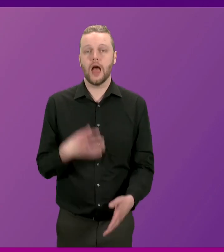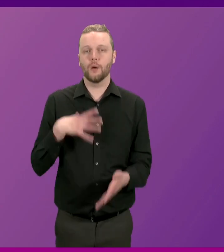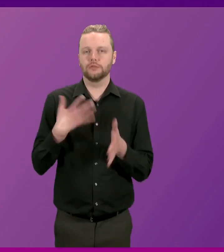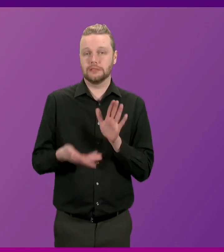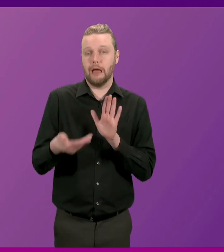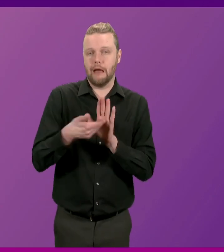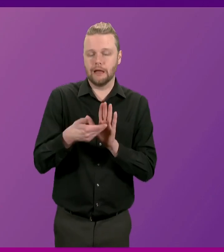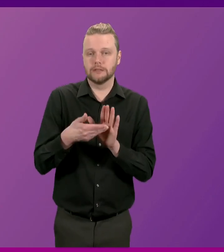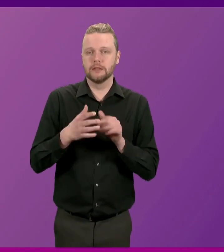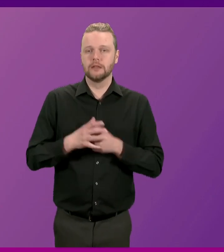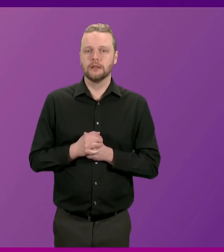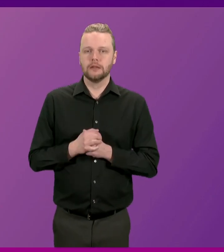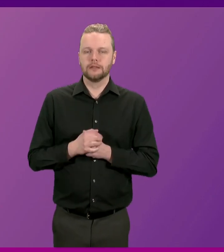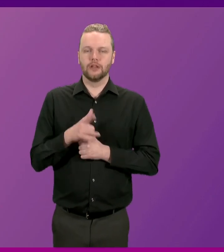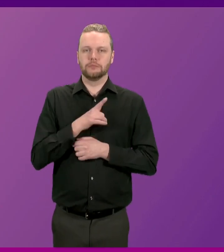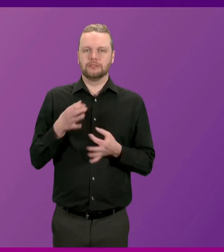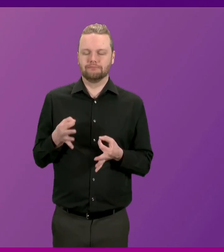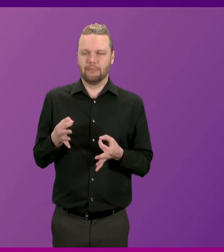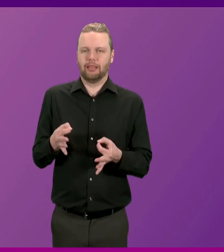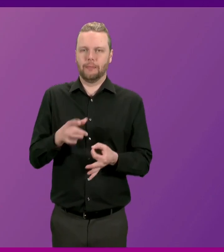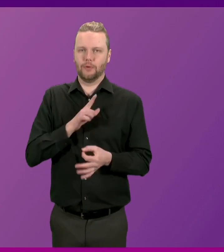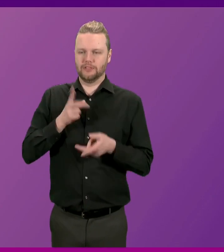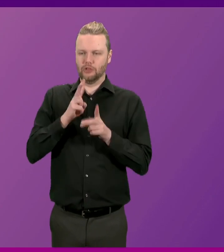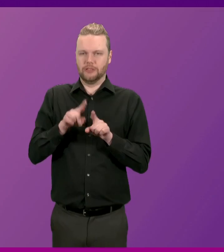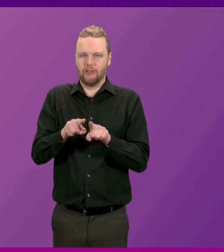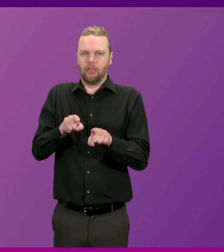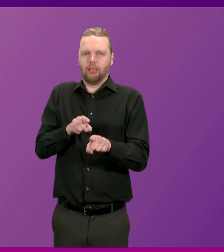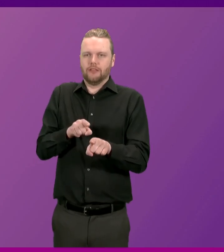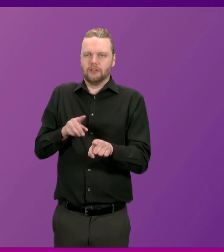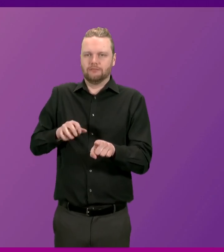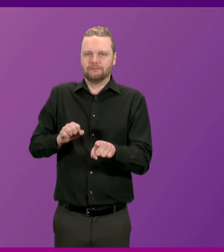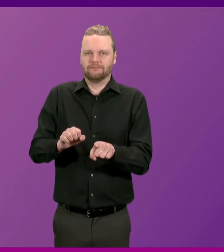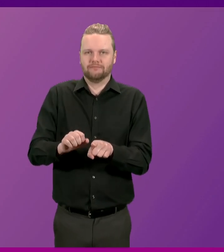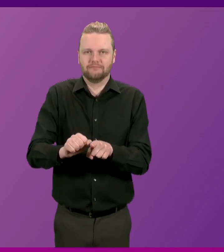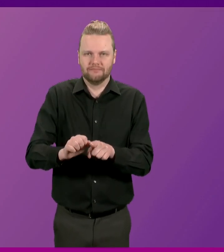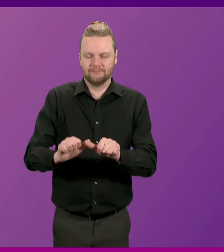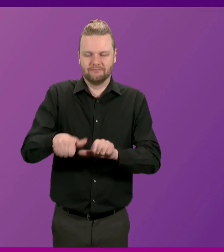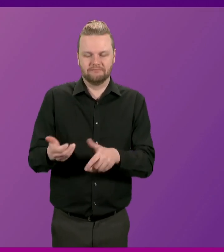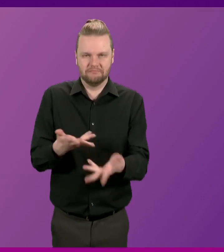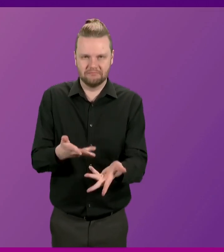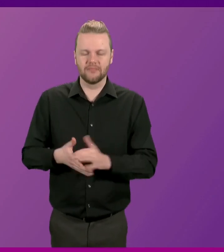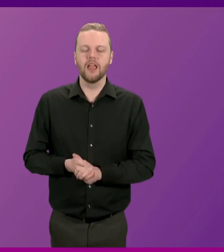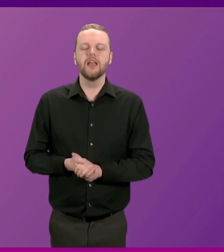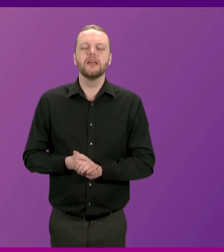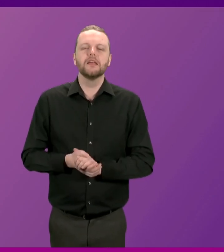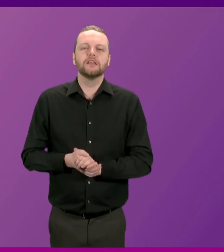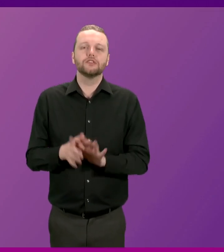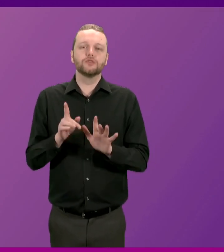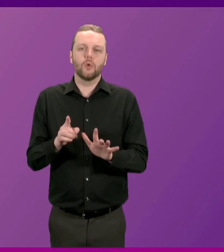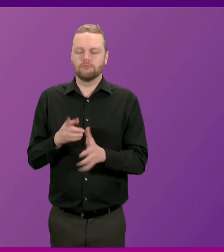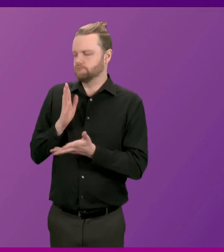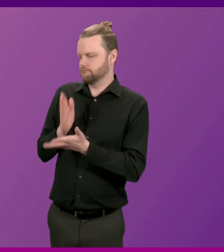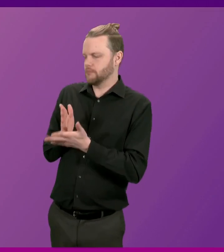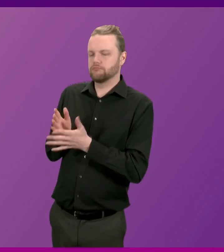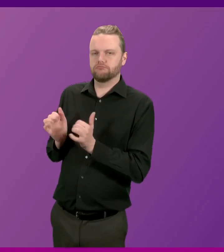just allowing for the slight delay with the interpretation, so wanting to wait till the interpreter was finished before coming in. Yeah, absolutely. As